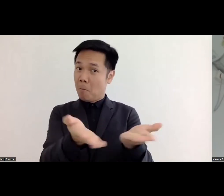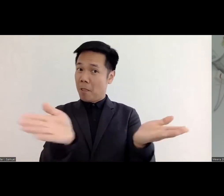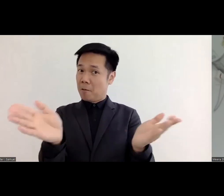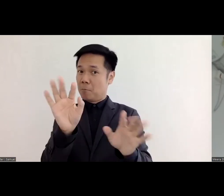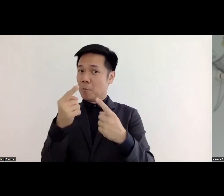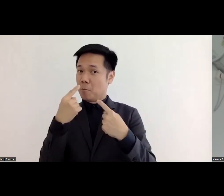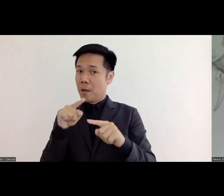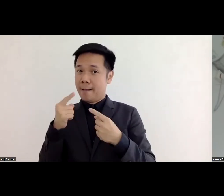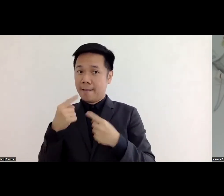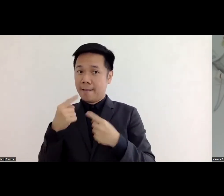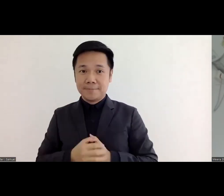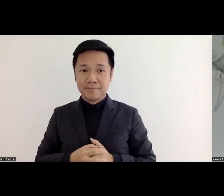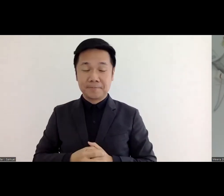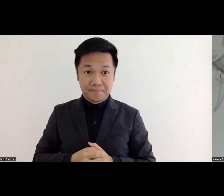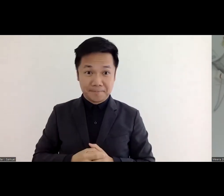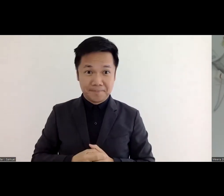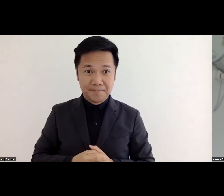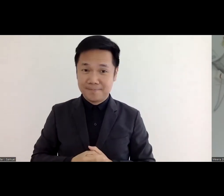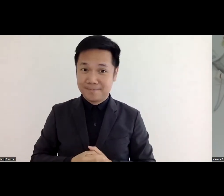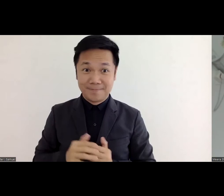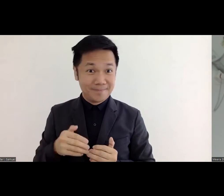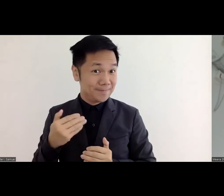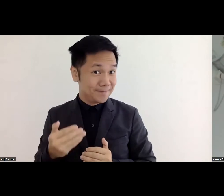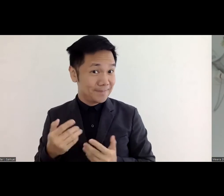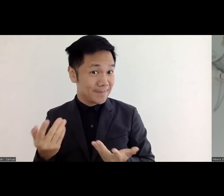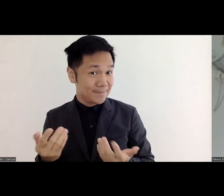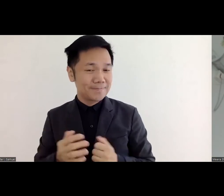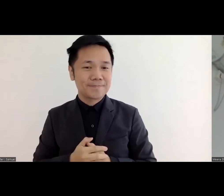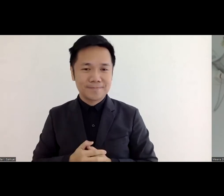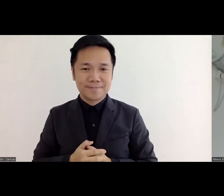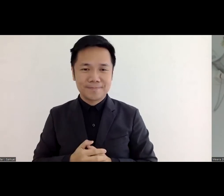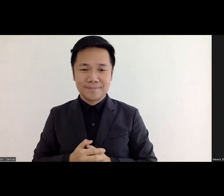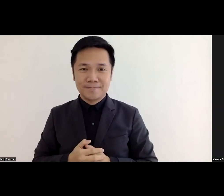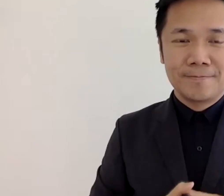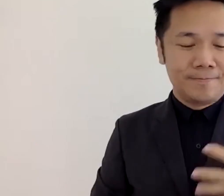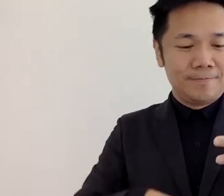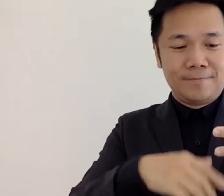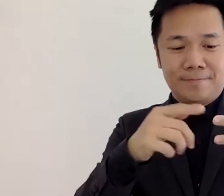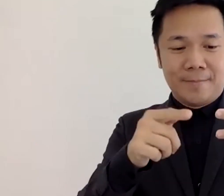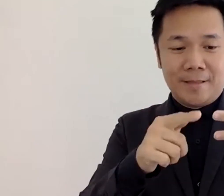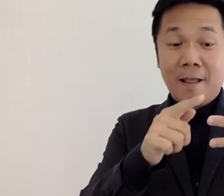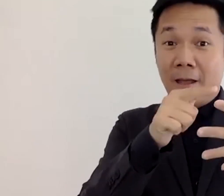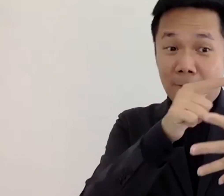And then we will move to our third and fourth speakers.